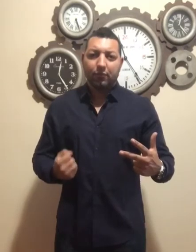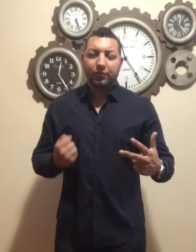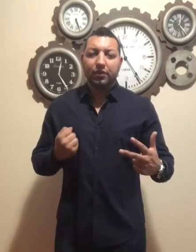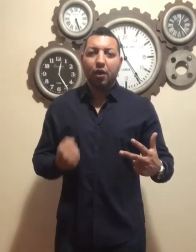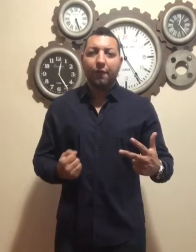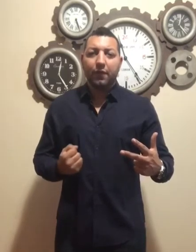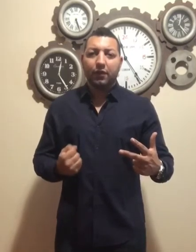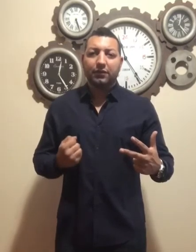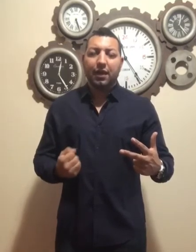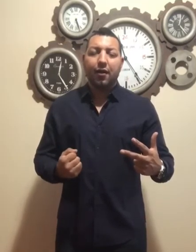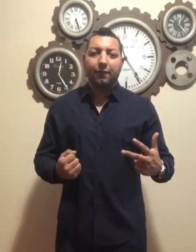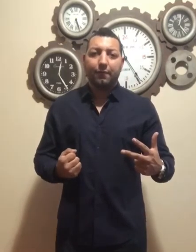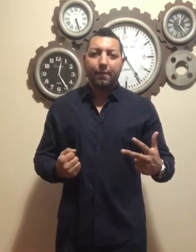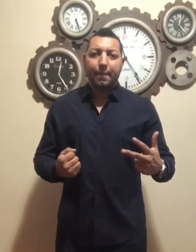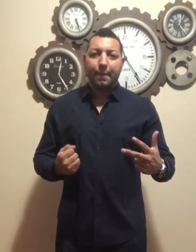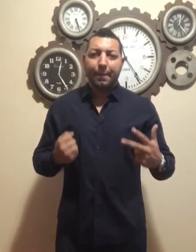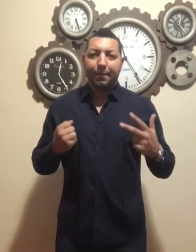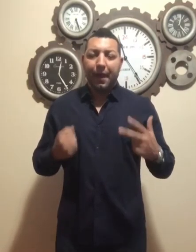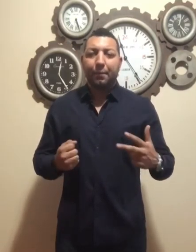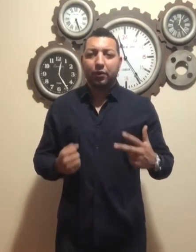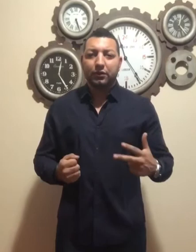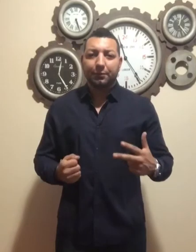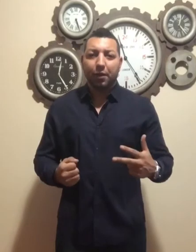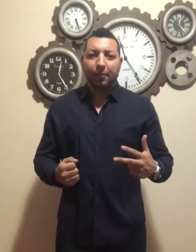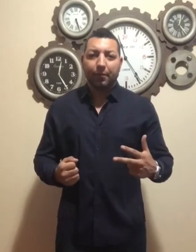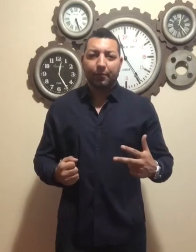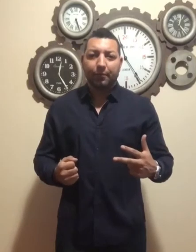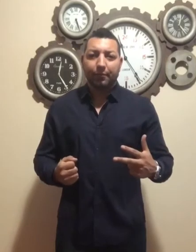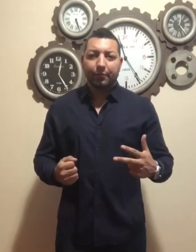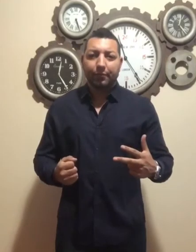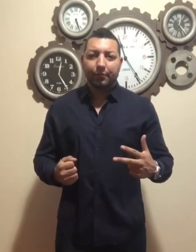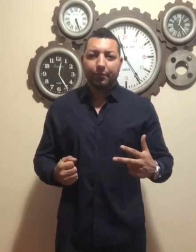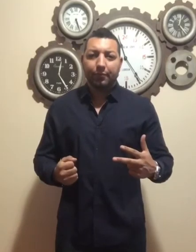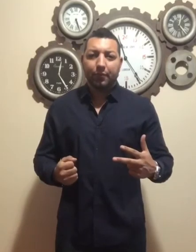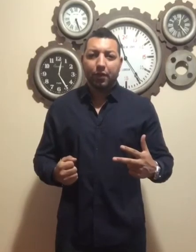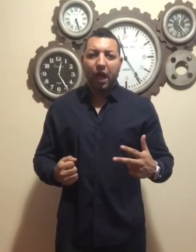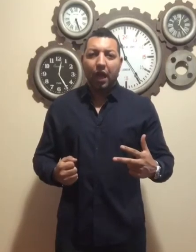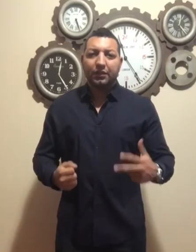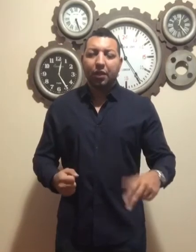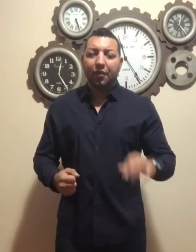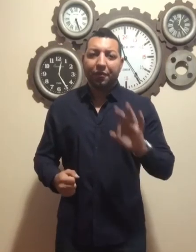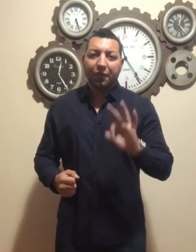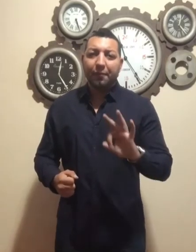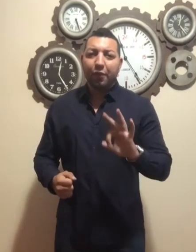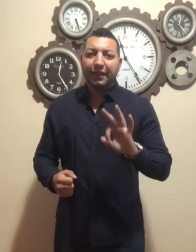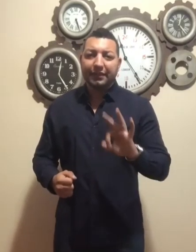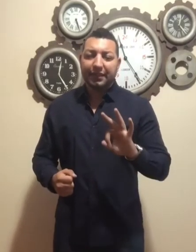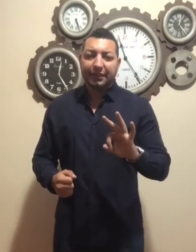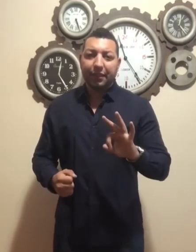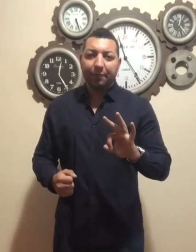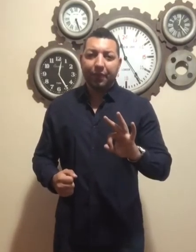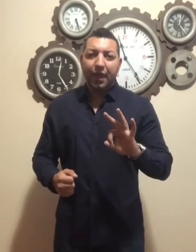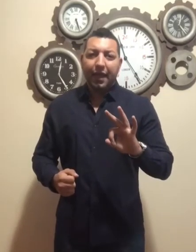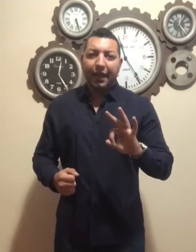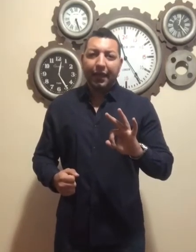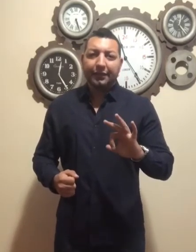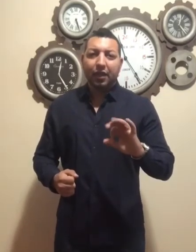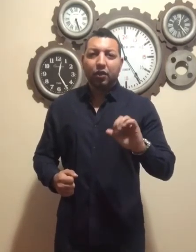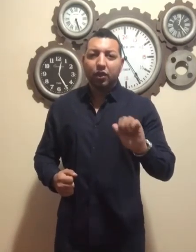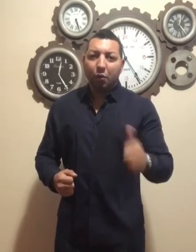to know if you can solve that person's problem. So the 3-brain system is lower